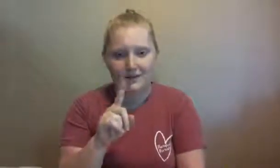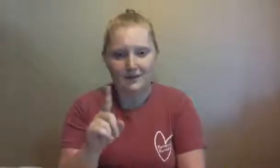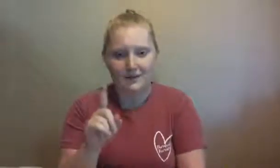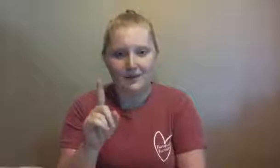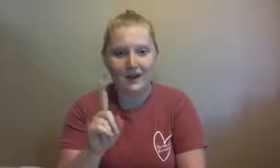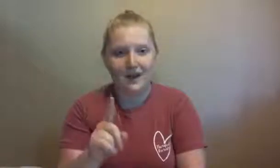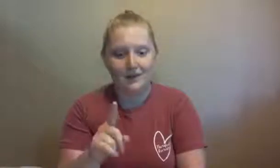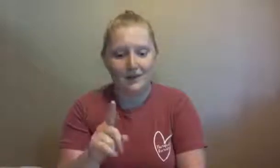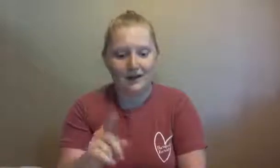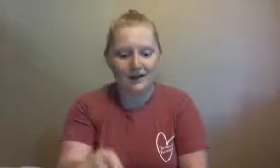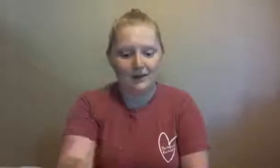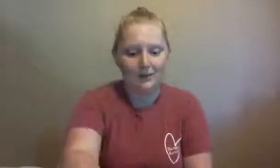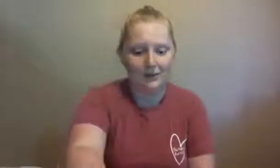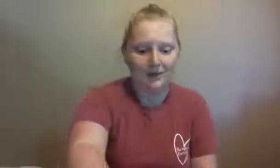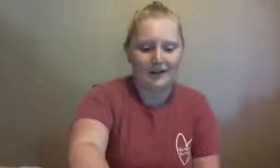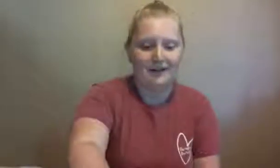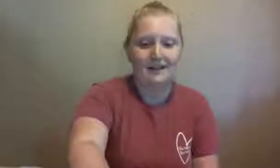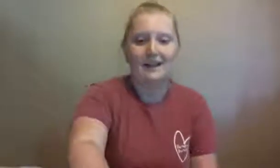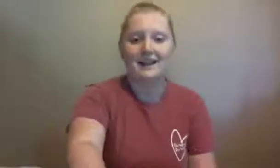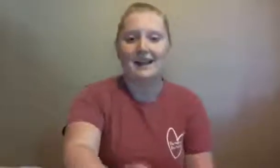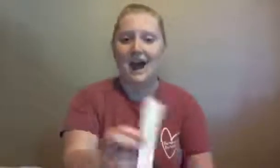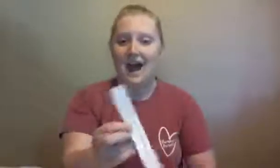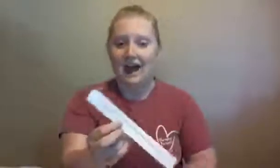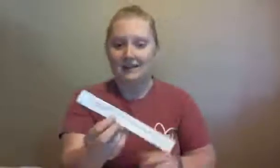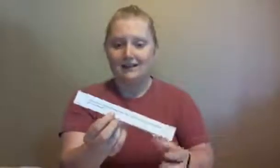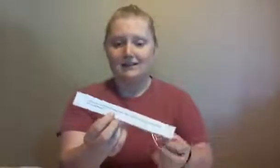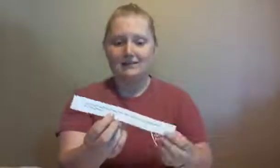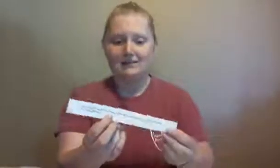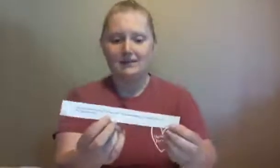So that one was cat.